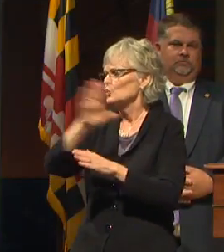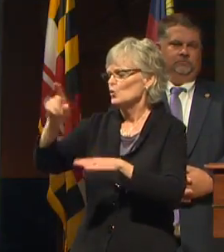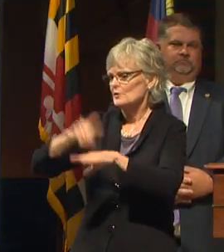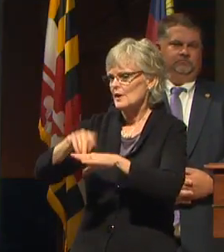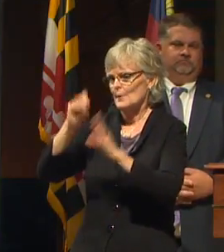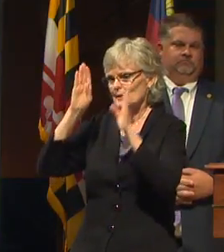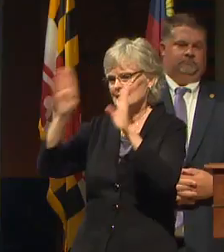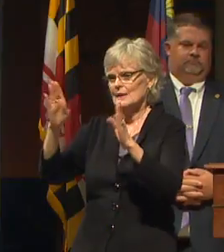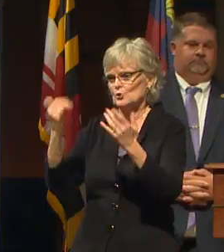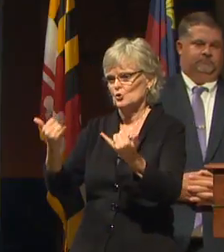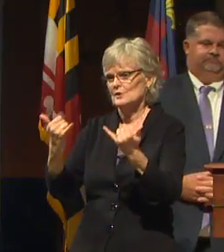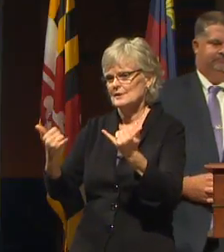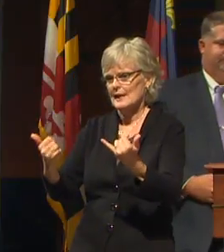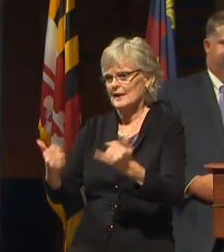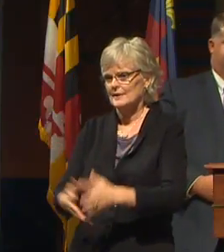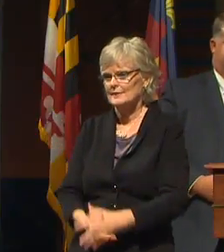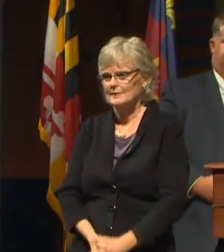today.